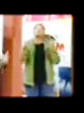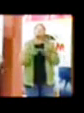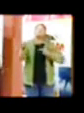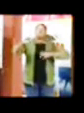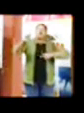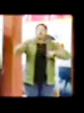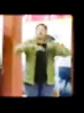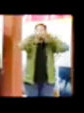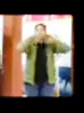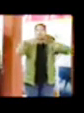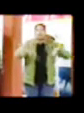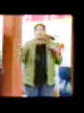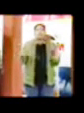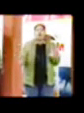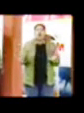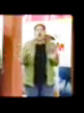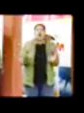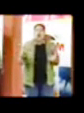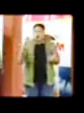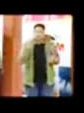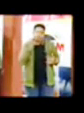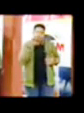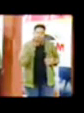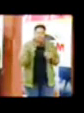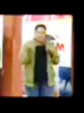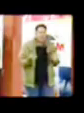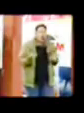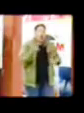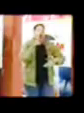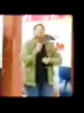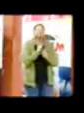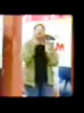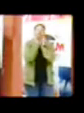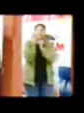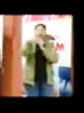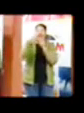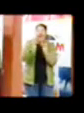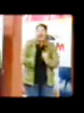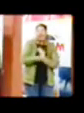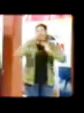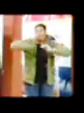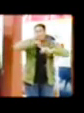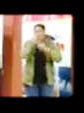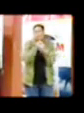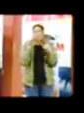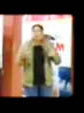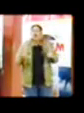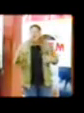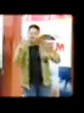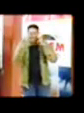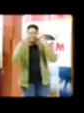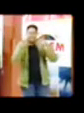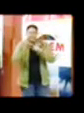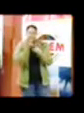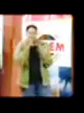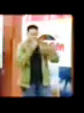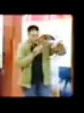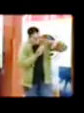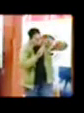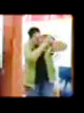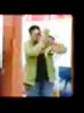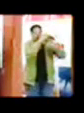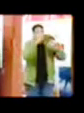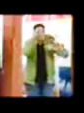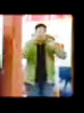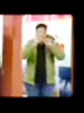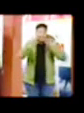is being experienced. And so with that happening, we are now seeing that turn, and